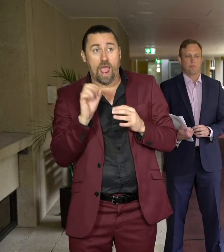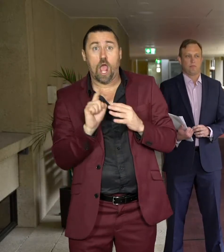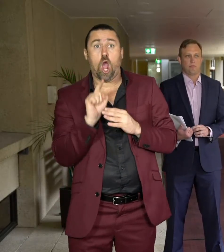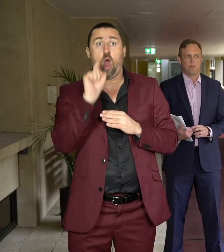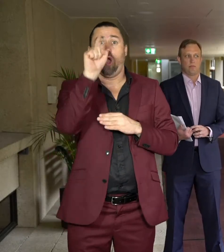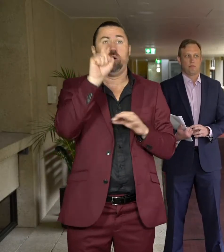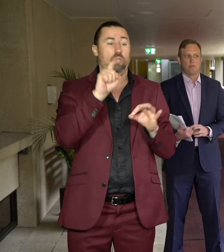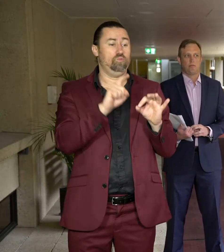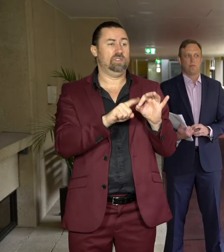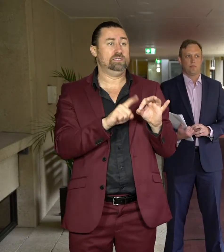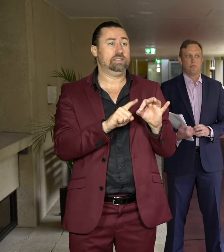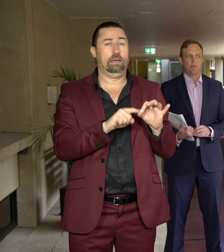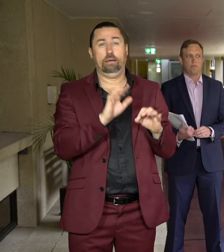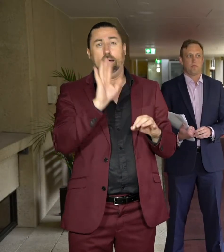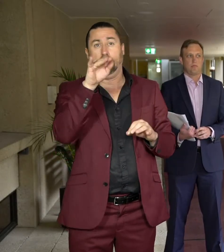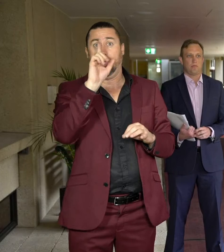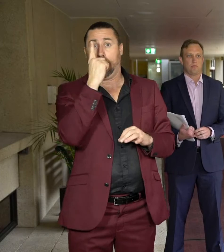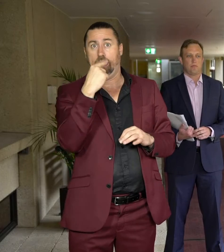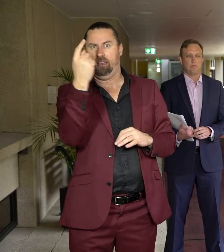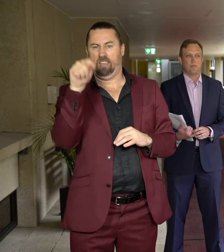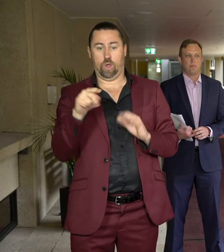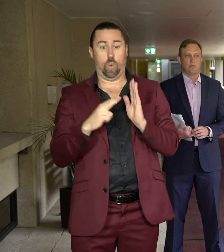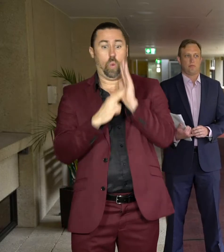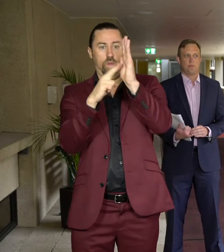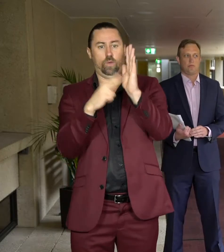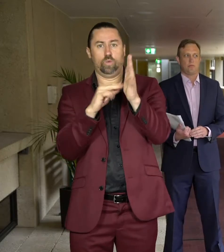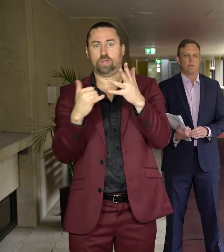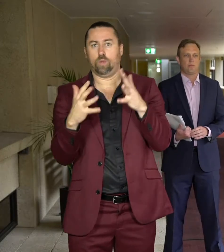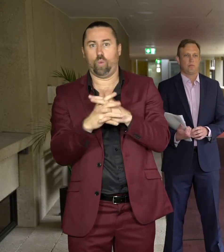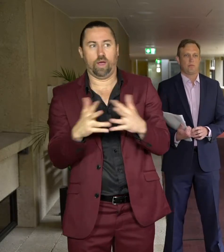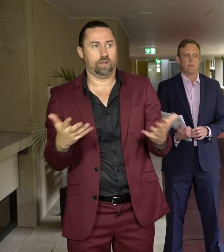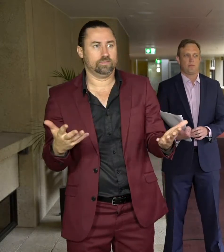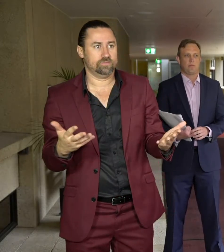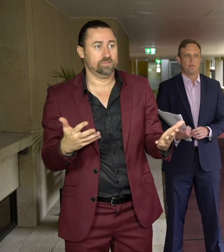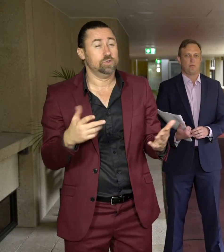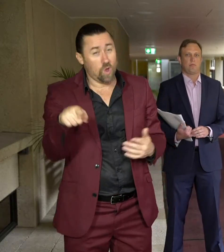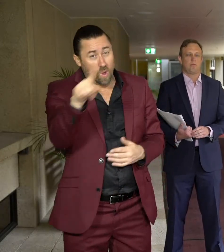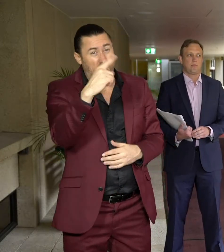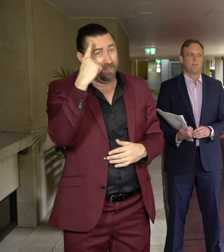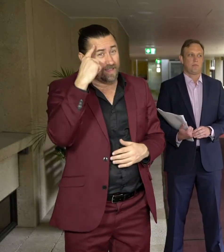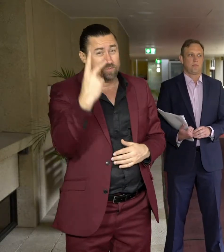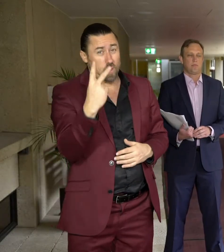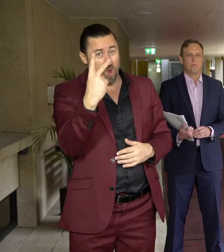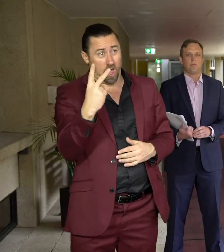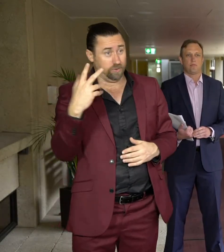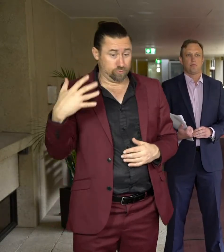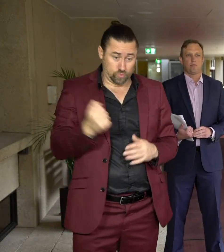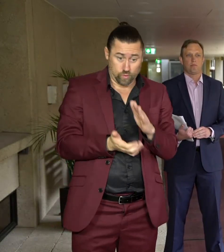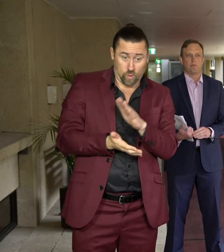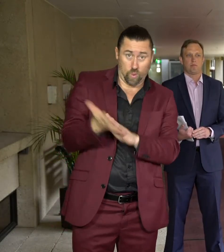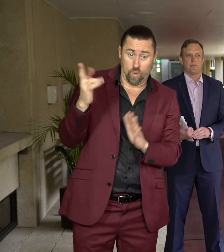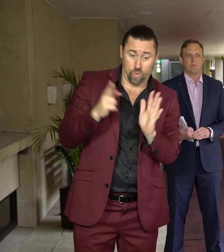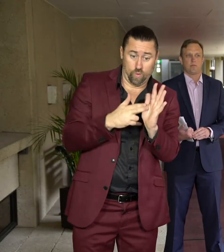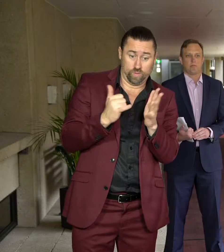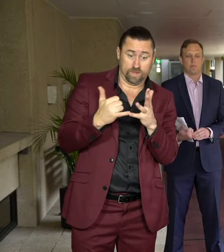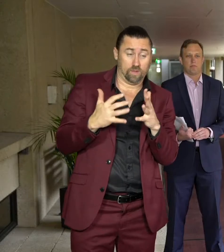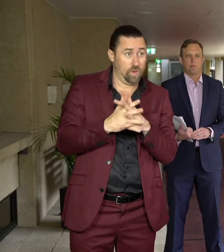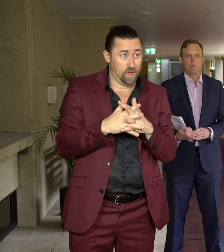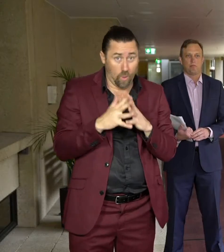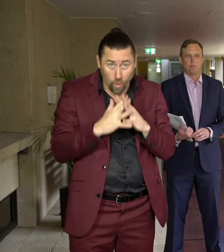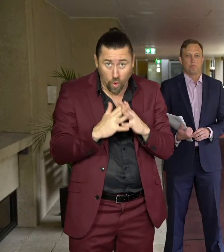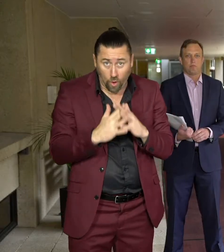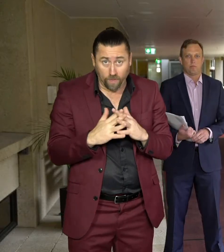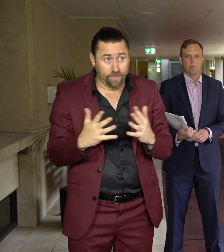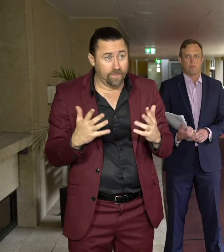who will be going to northern New South Wales. So people should really reconsider their need to go anywhere in New South Wales. If it's